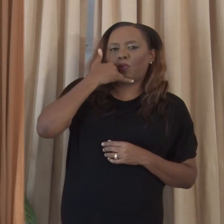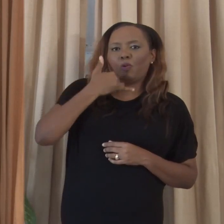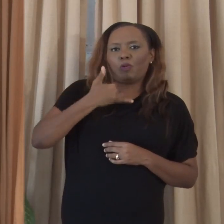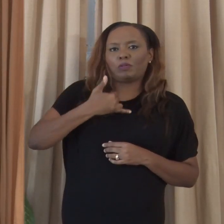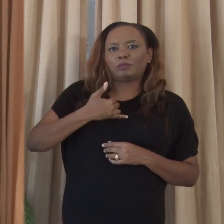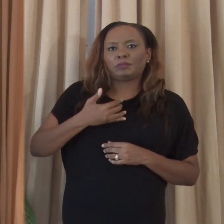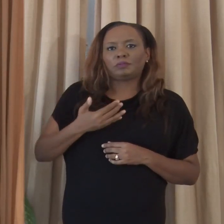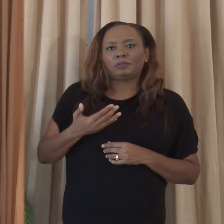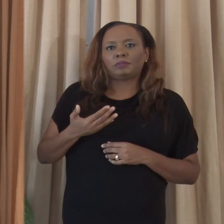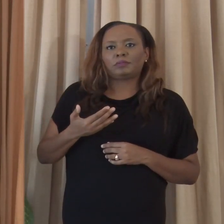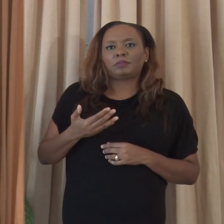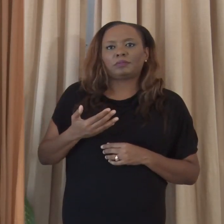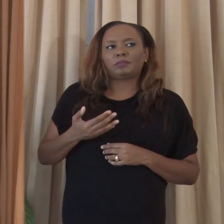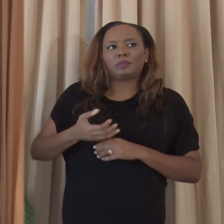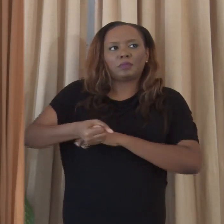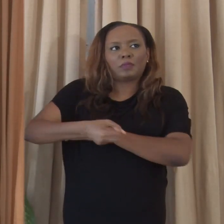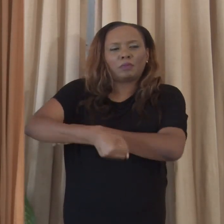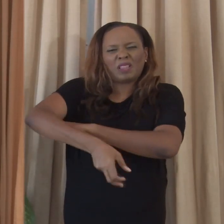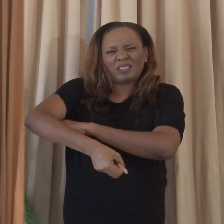have tentatively